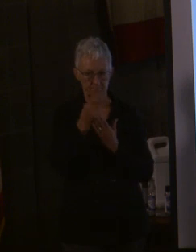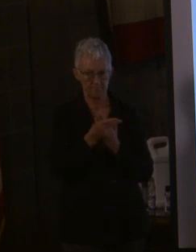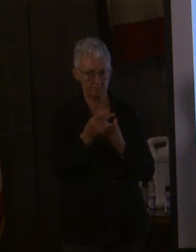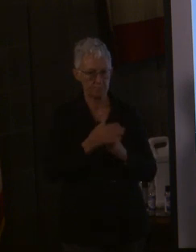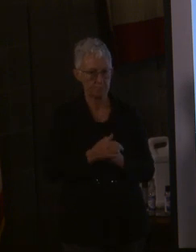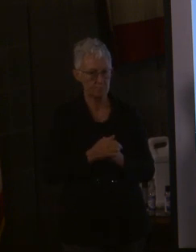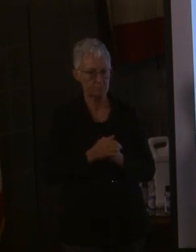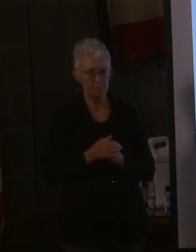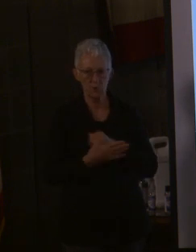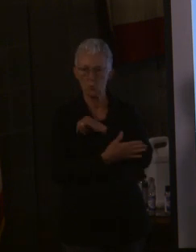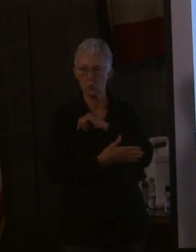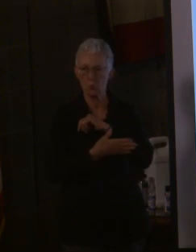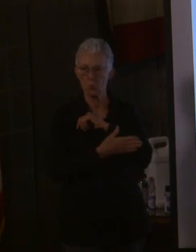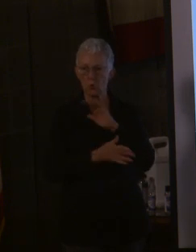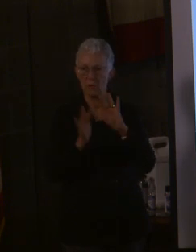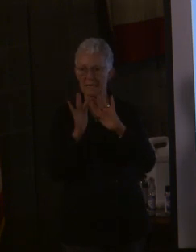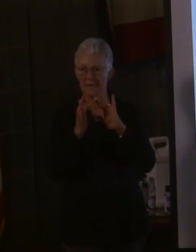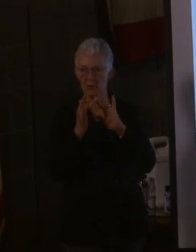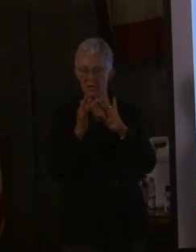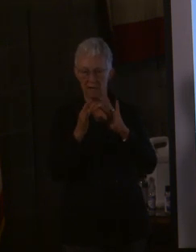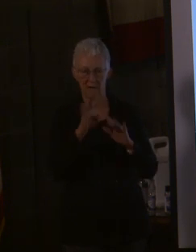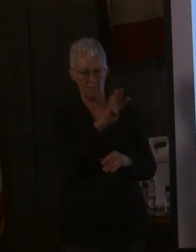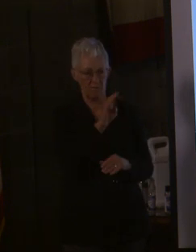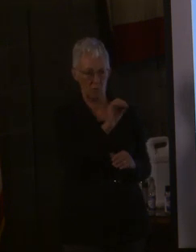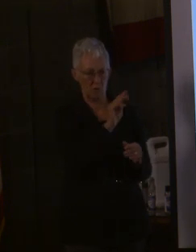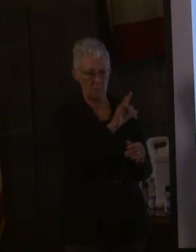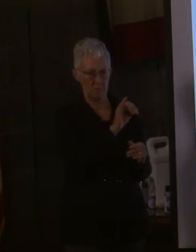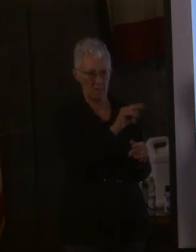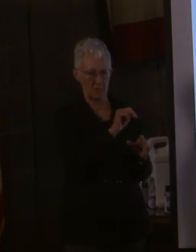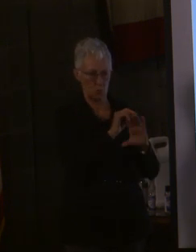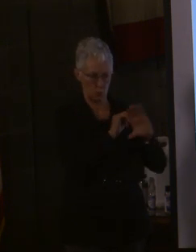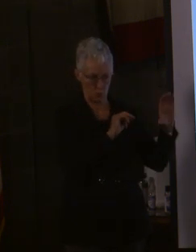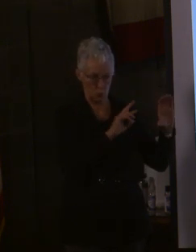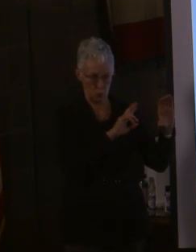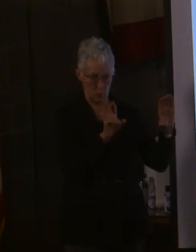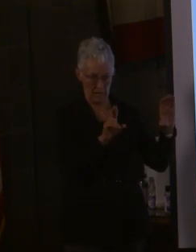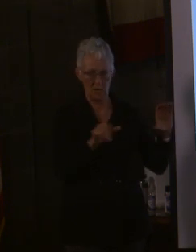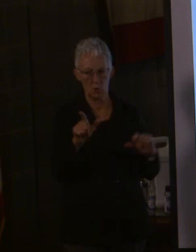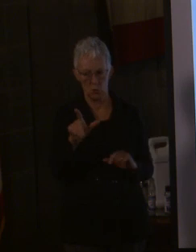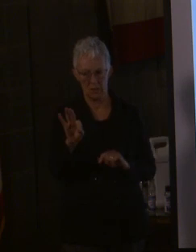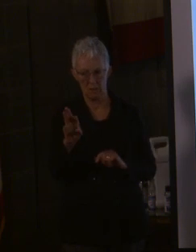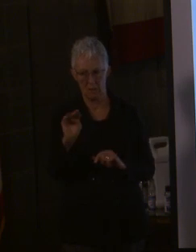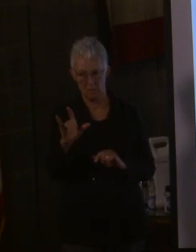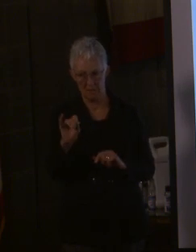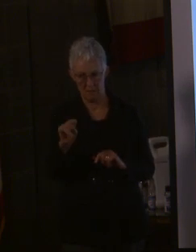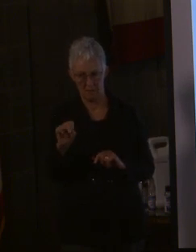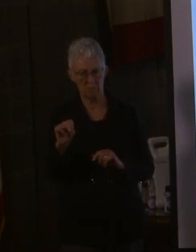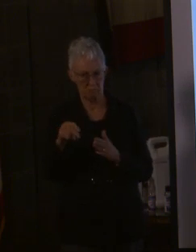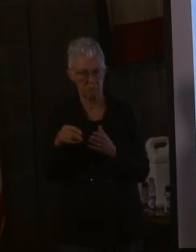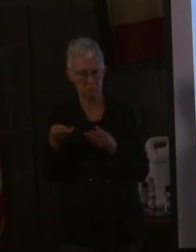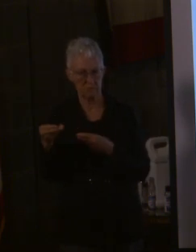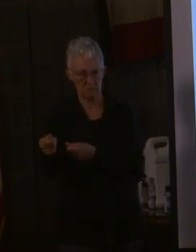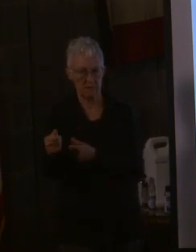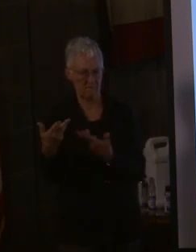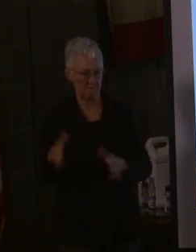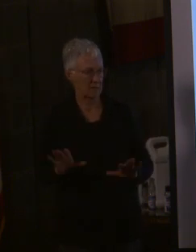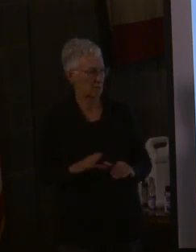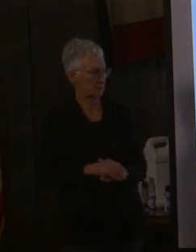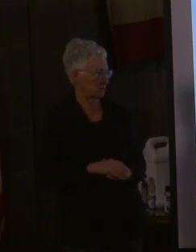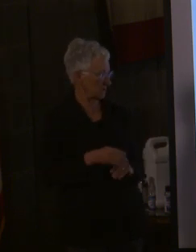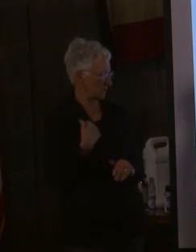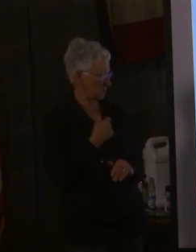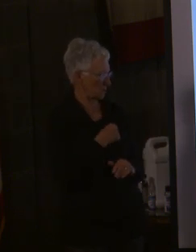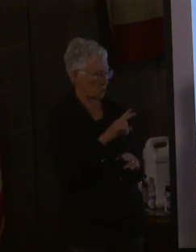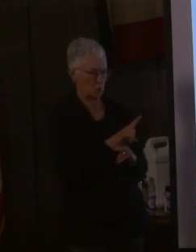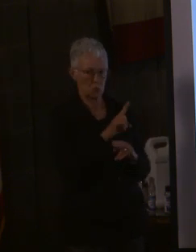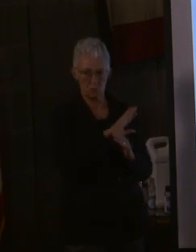to the rural broadband, we had $40 million set aside, $29 million was utilized. We were able to use the whole funding